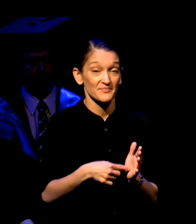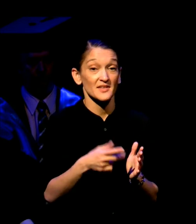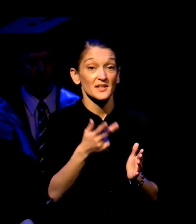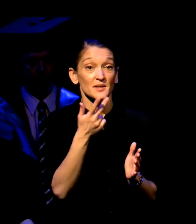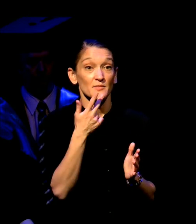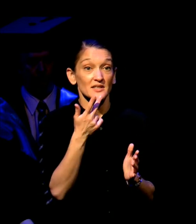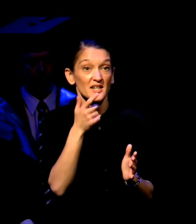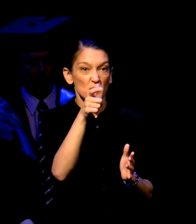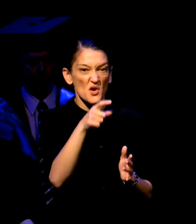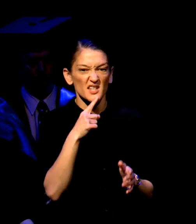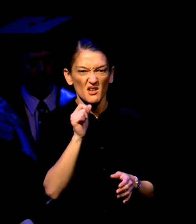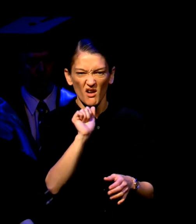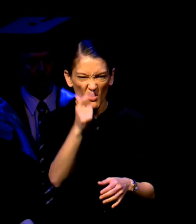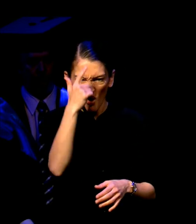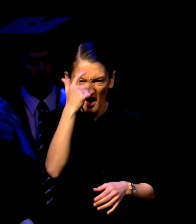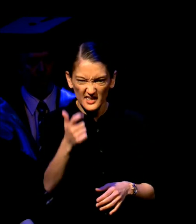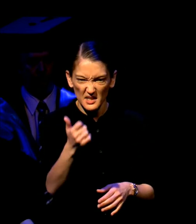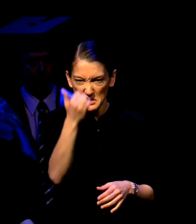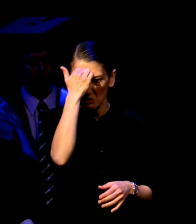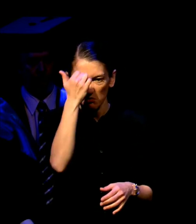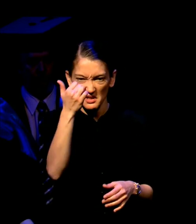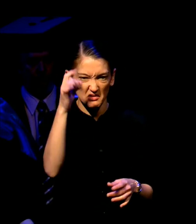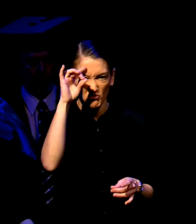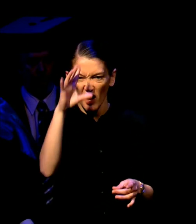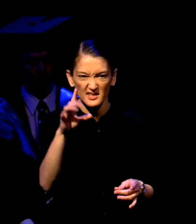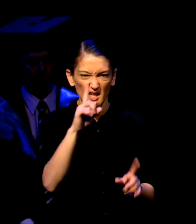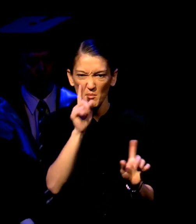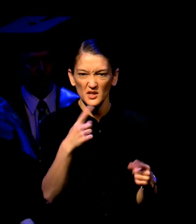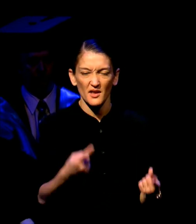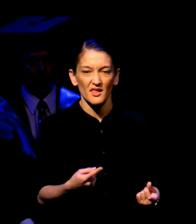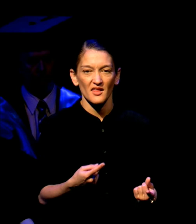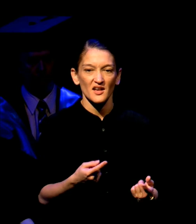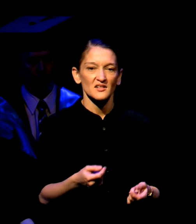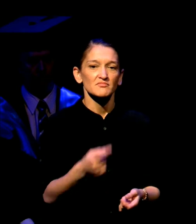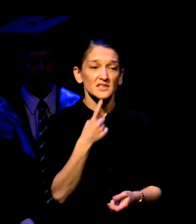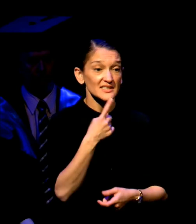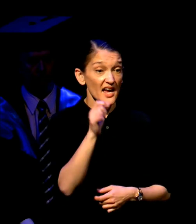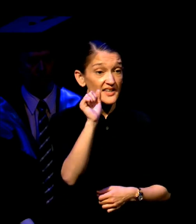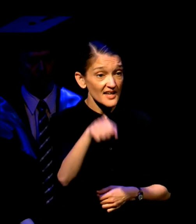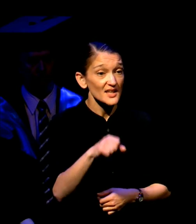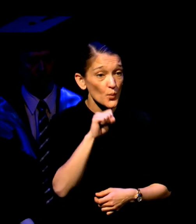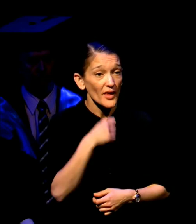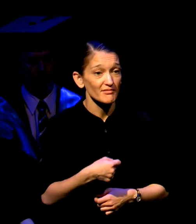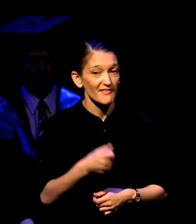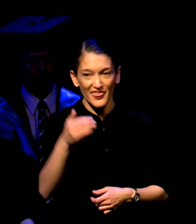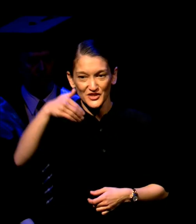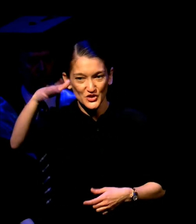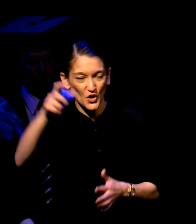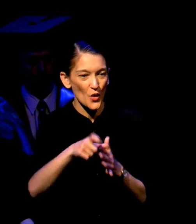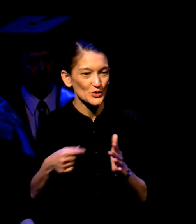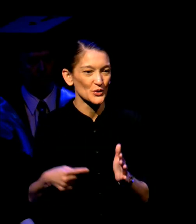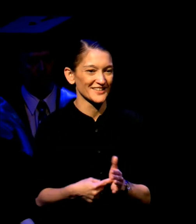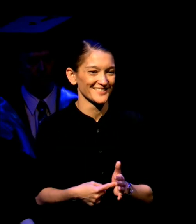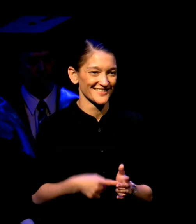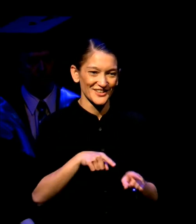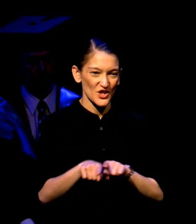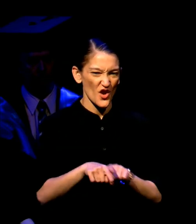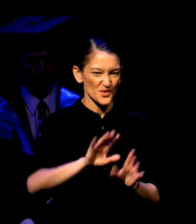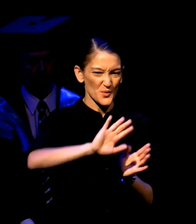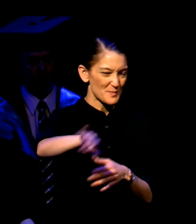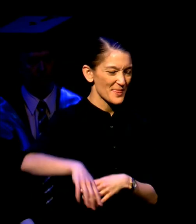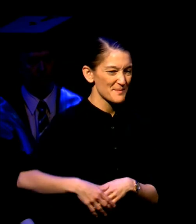your idea is crazy, it's impossible, it's not going to happen, say, yes, it will, and then go and do it. Learn. Don't worry about